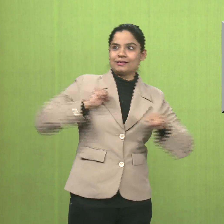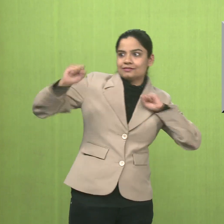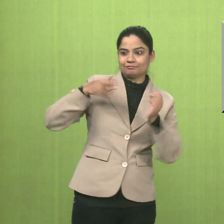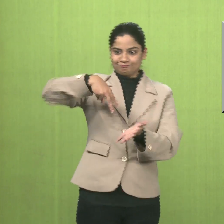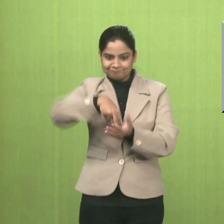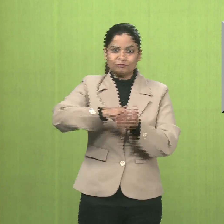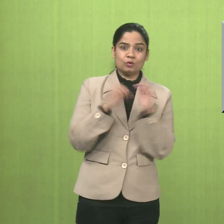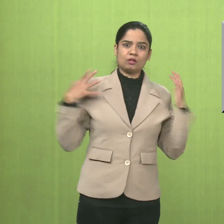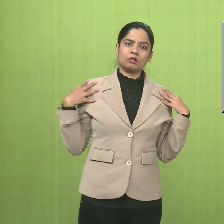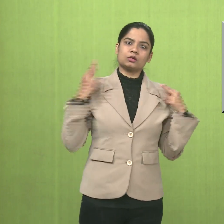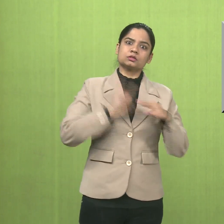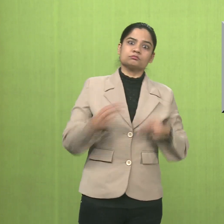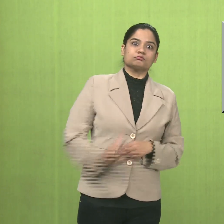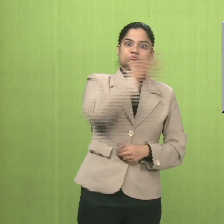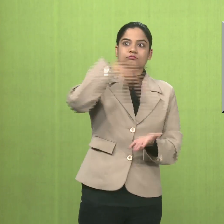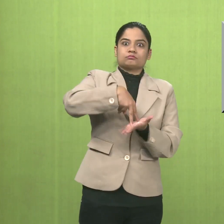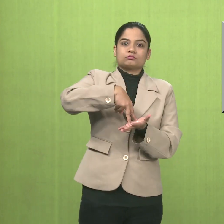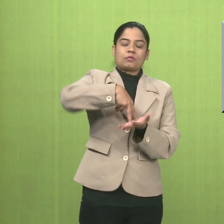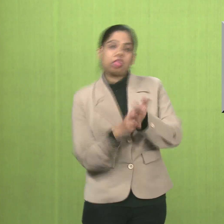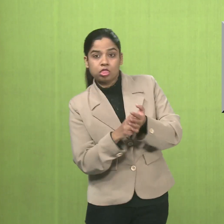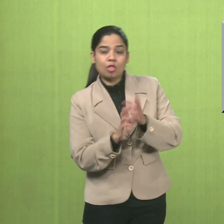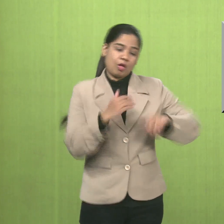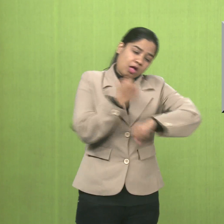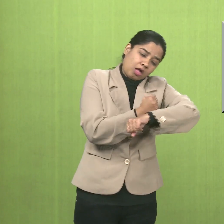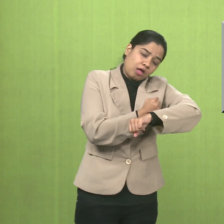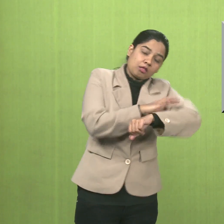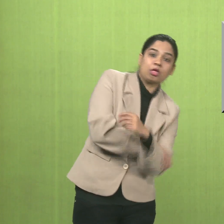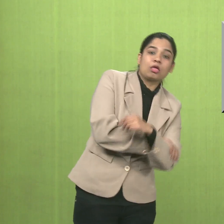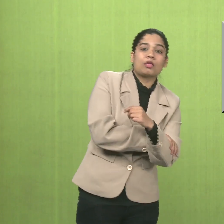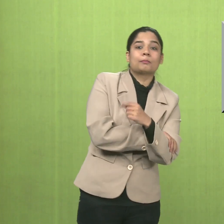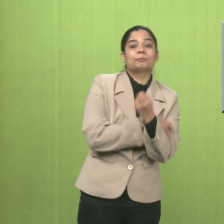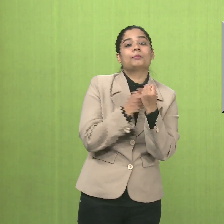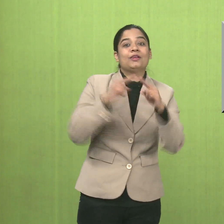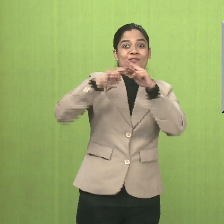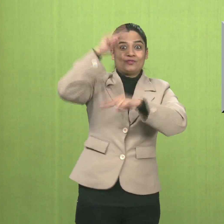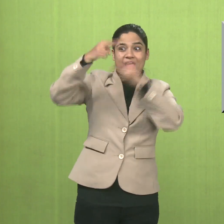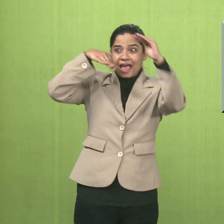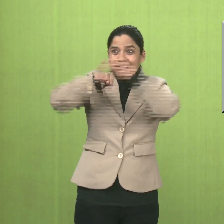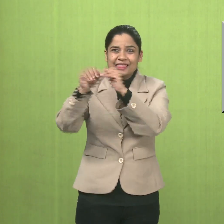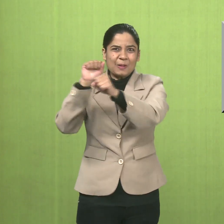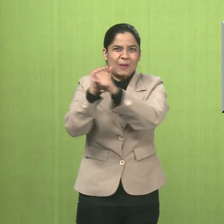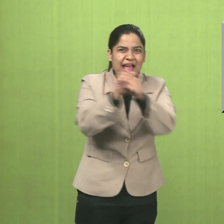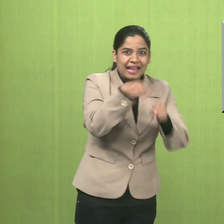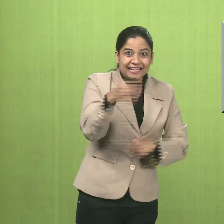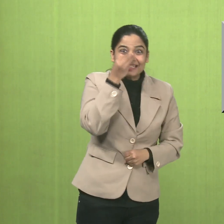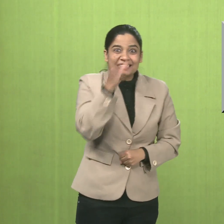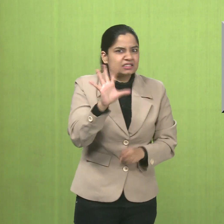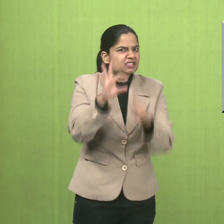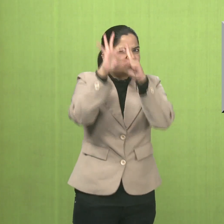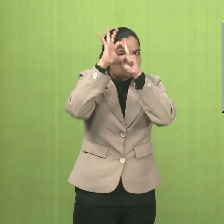such conditions, in such bodily positions that they can get disabled. Working in factories,